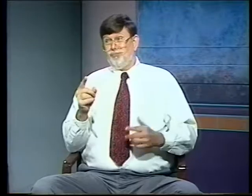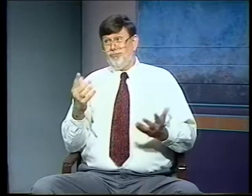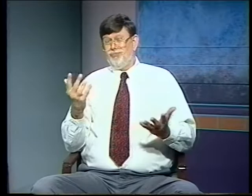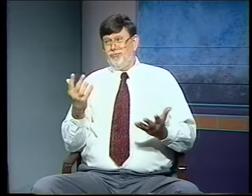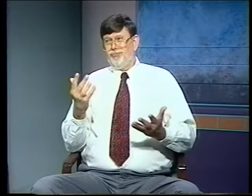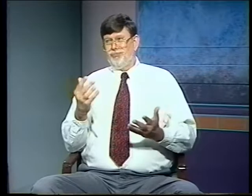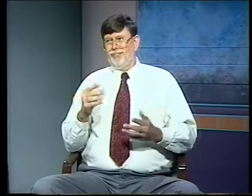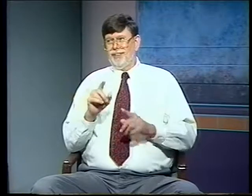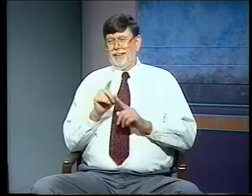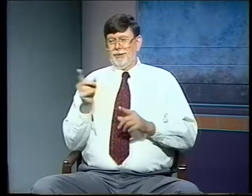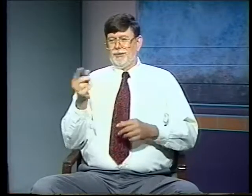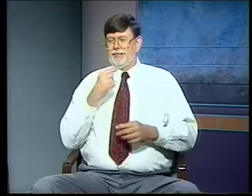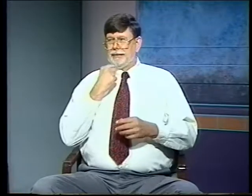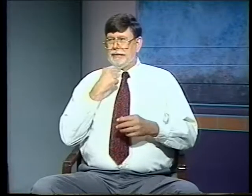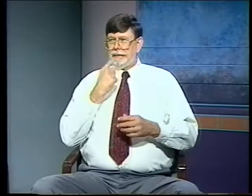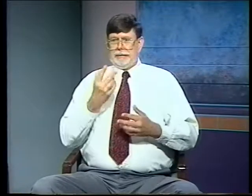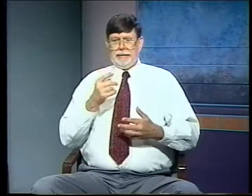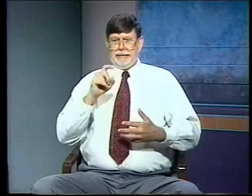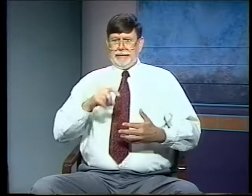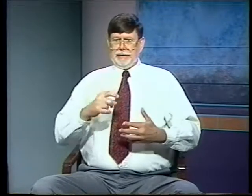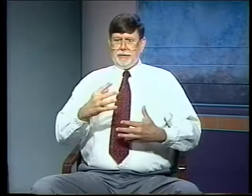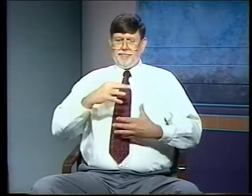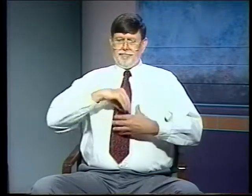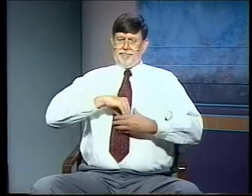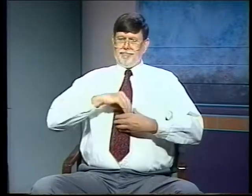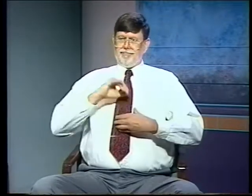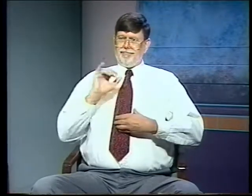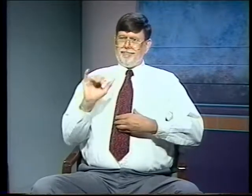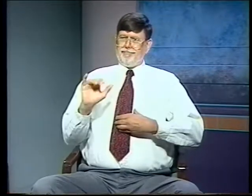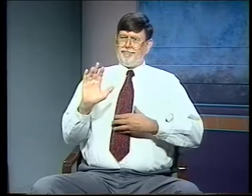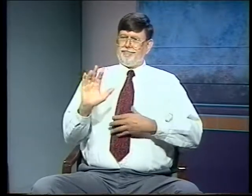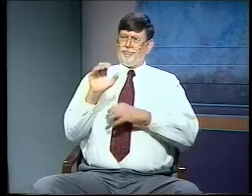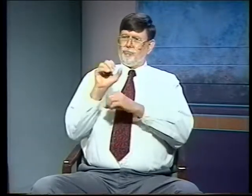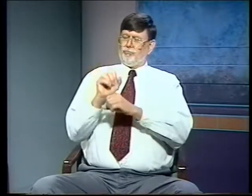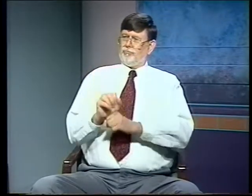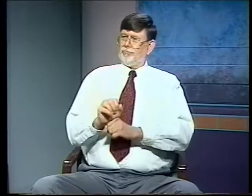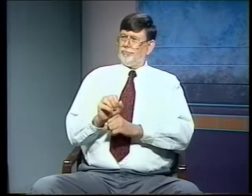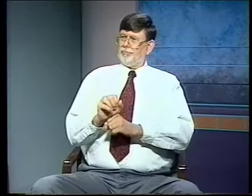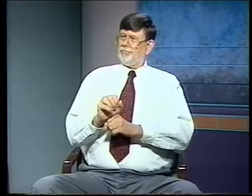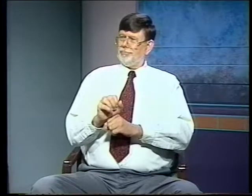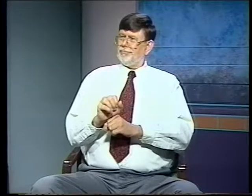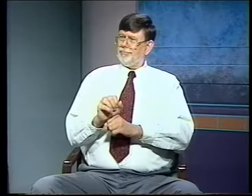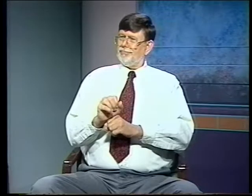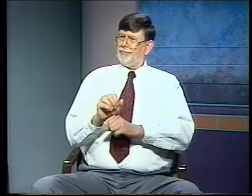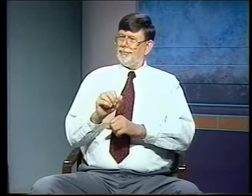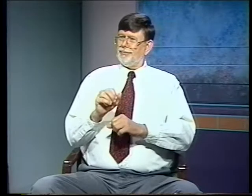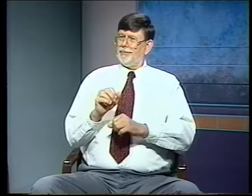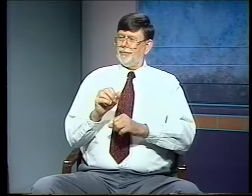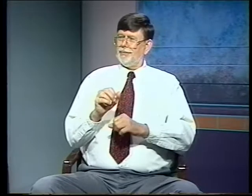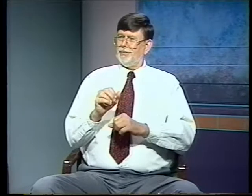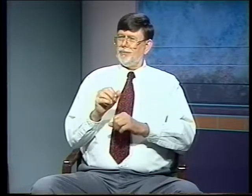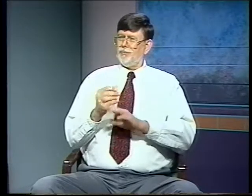know about the mores and protocols of that culture. So it's